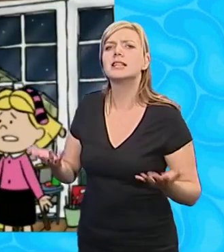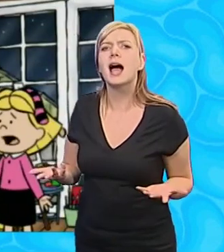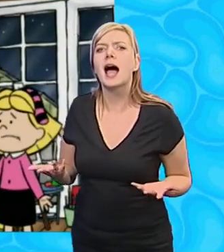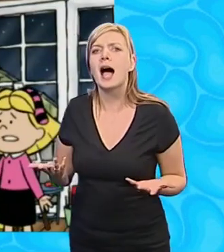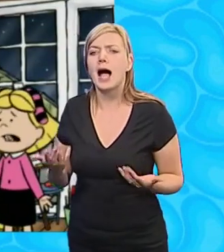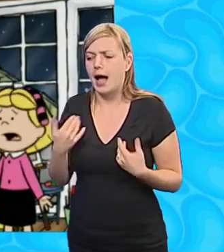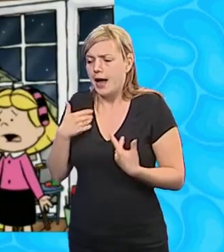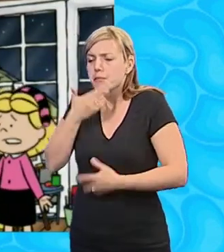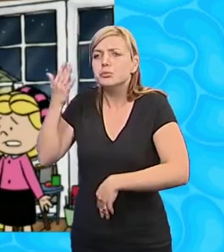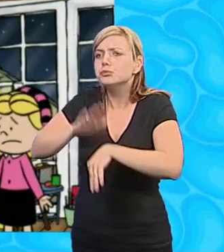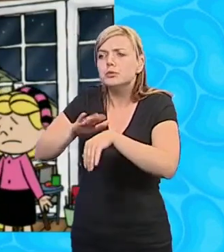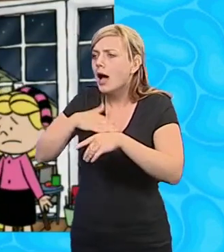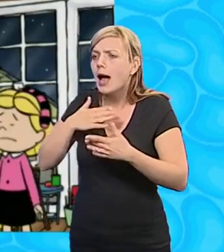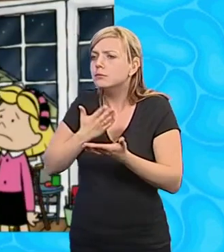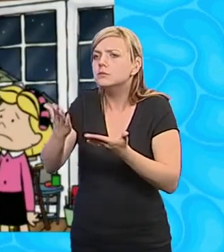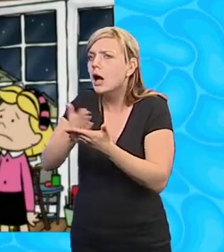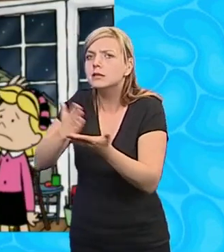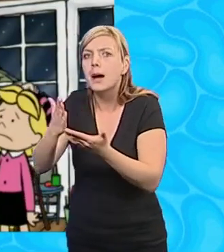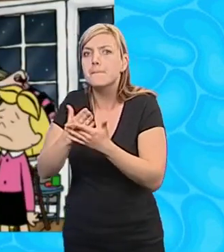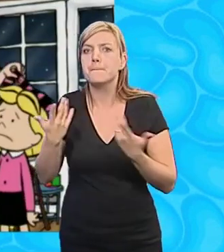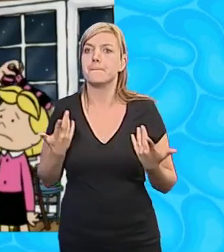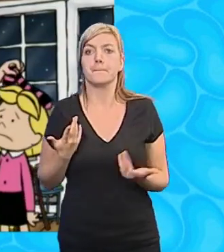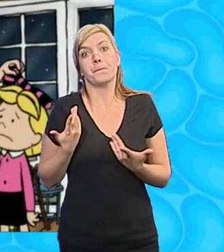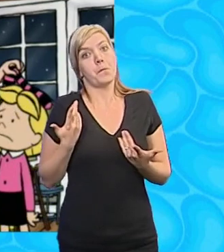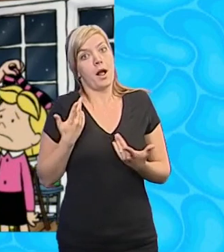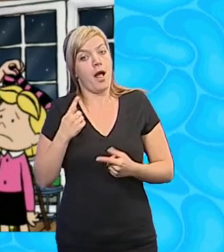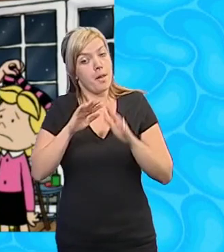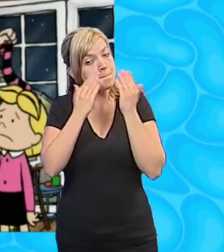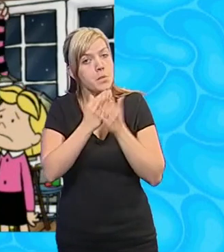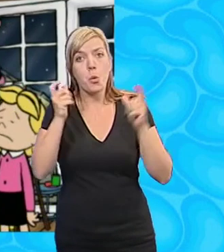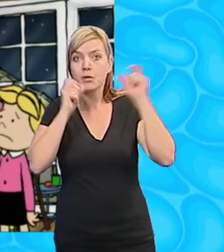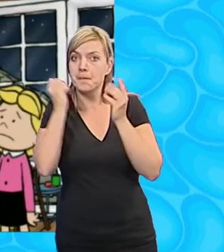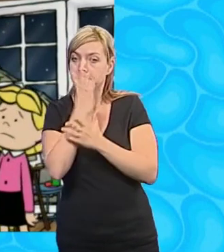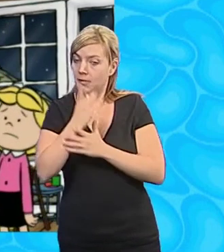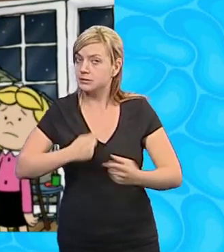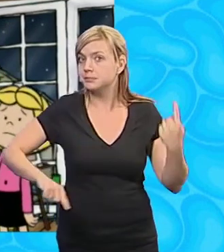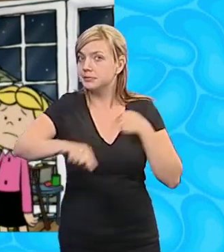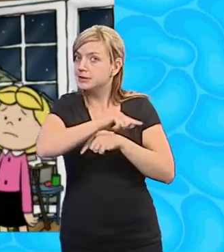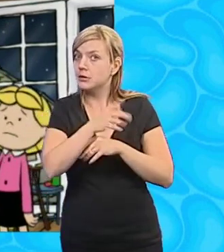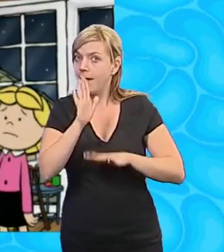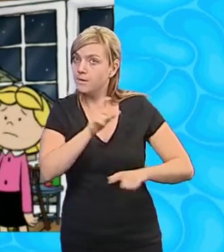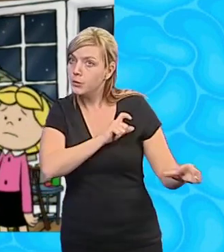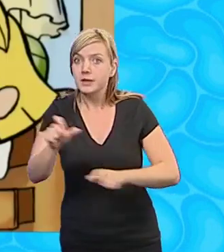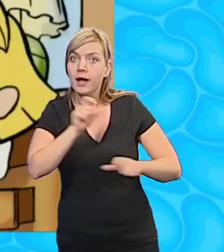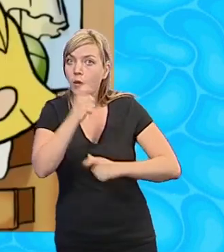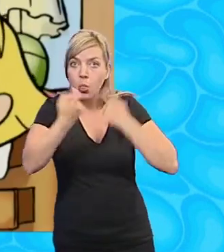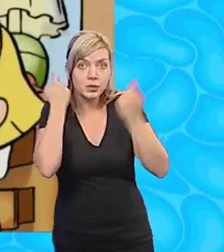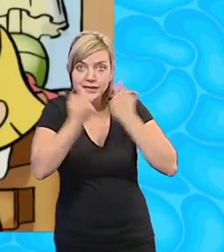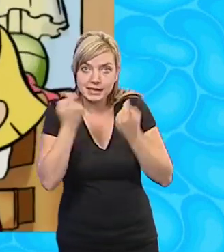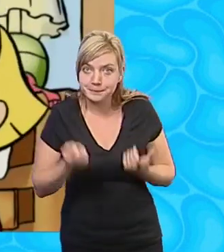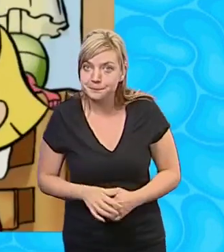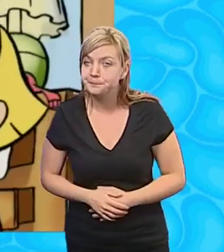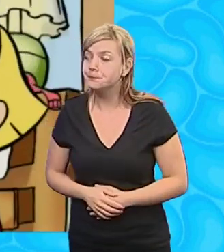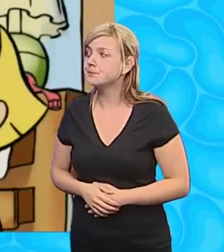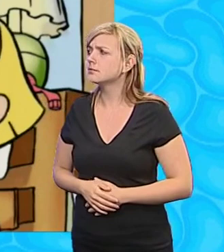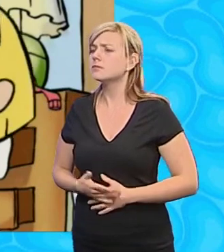hasn't been time to clean it. Well, I'm sure the ball and camera are in here somewhere. Just keep looking. Oh, where